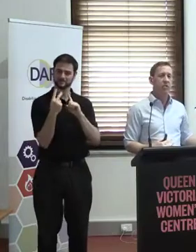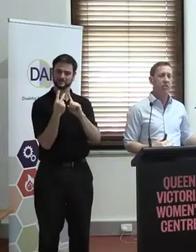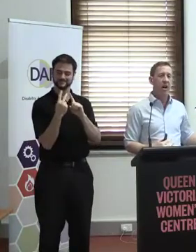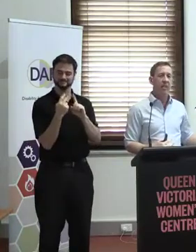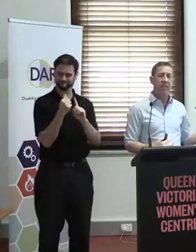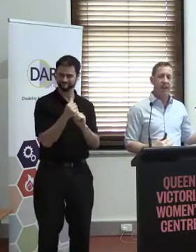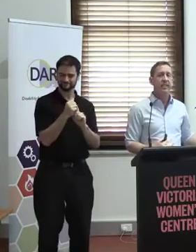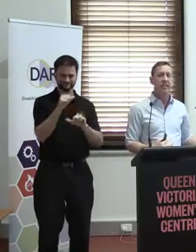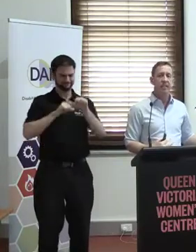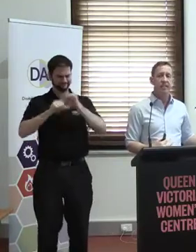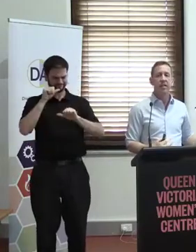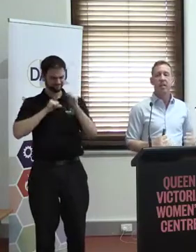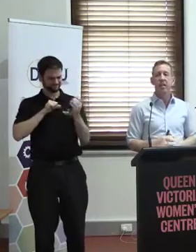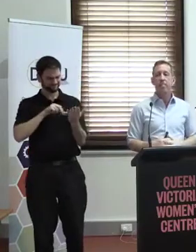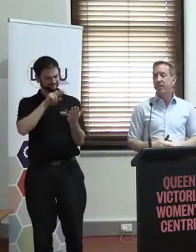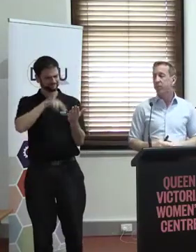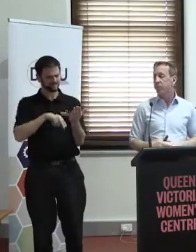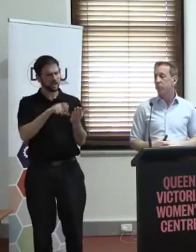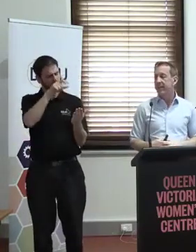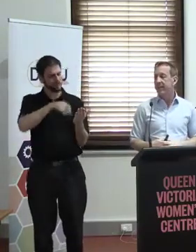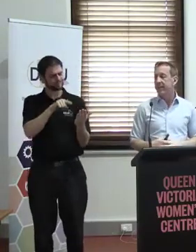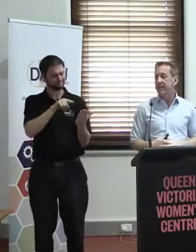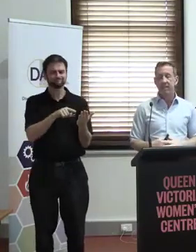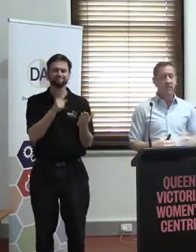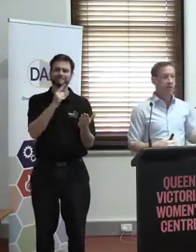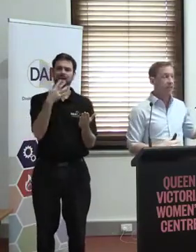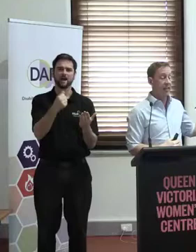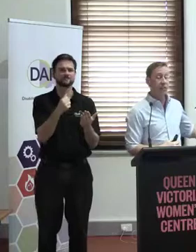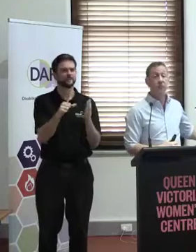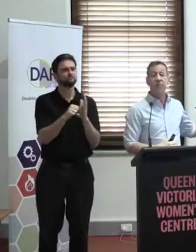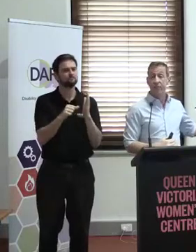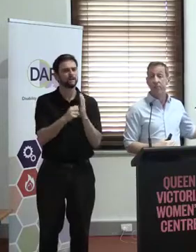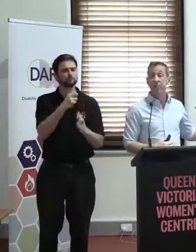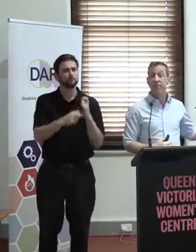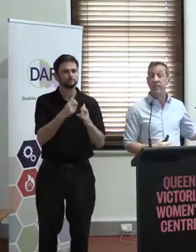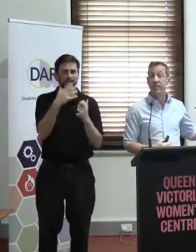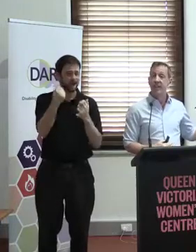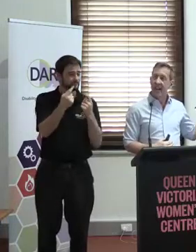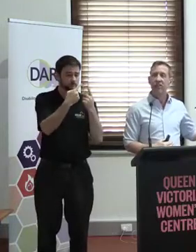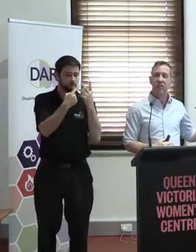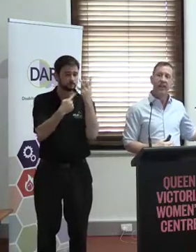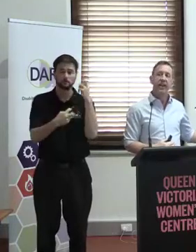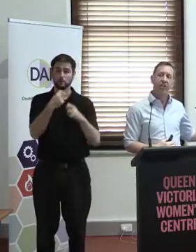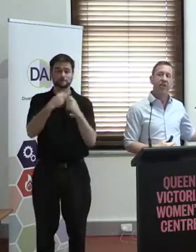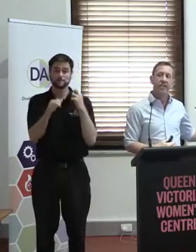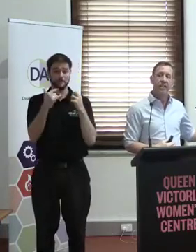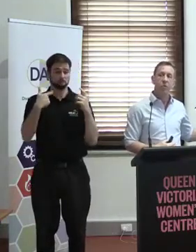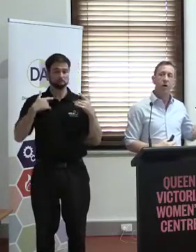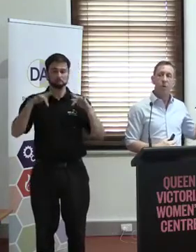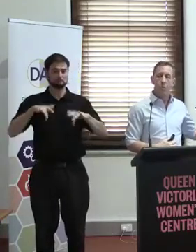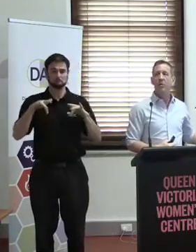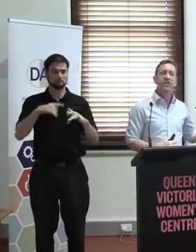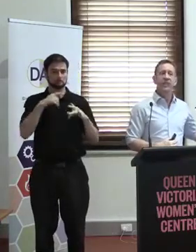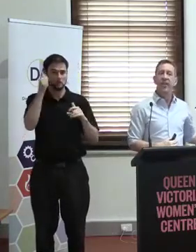are the issues clients are facing? Because we think, there's room for improvement in actually